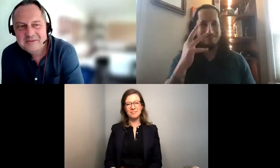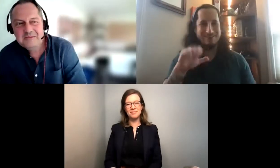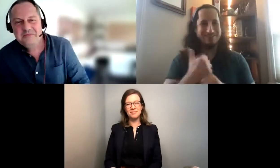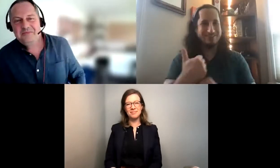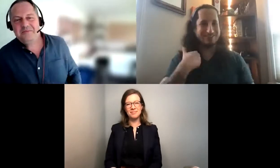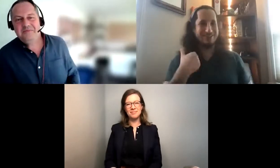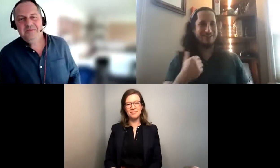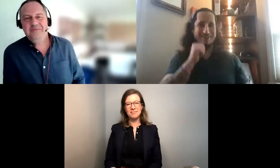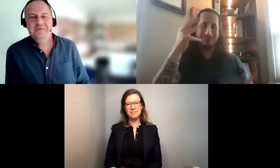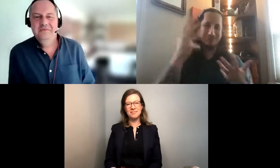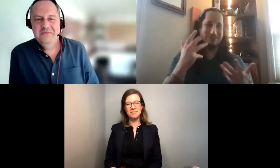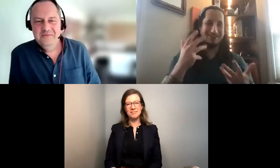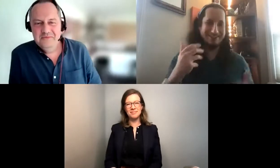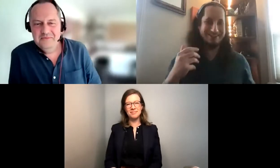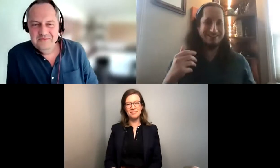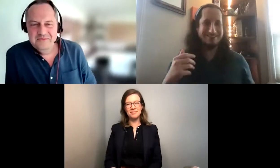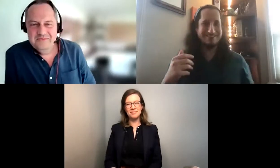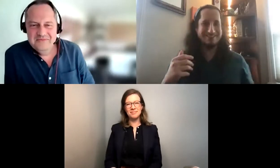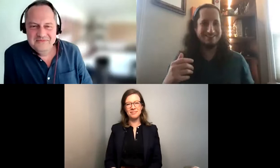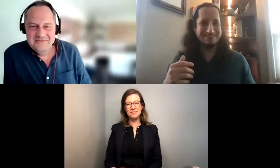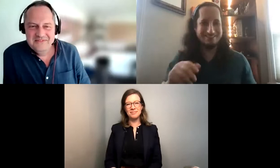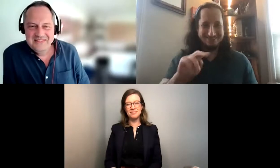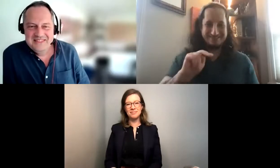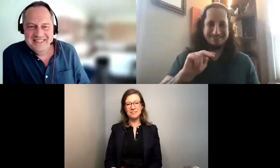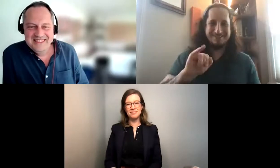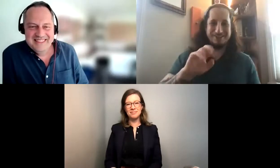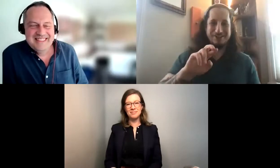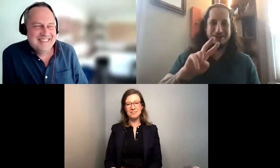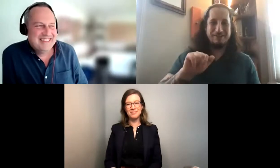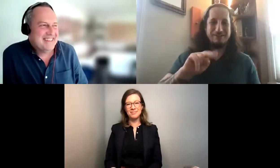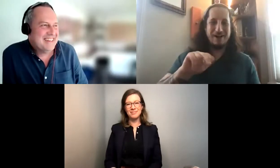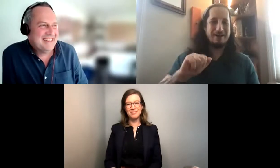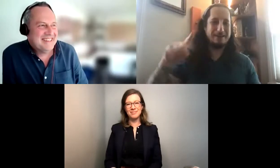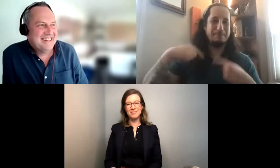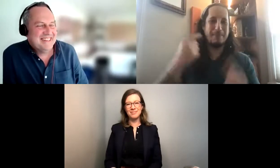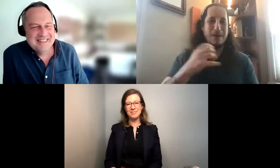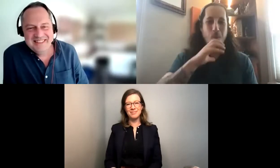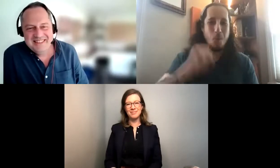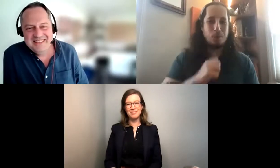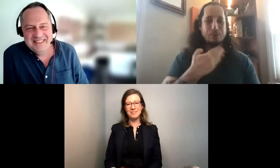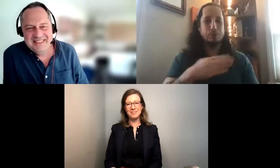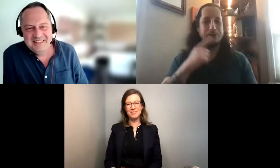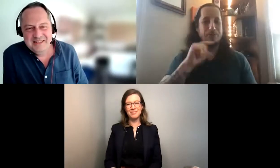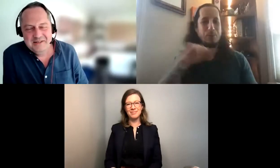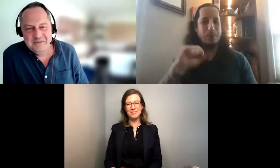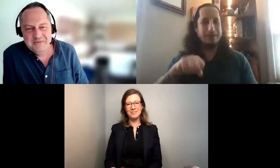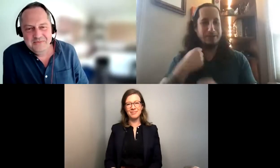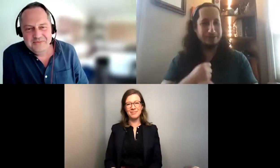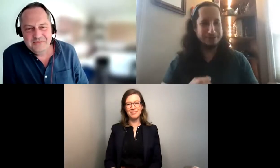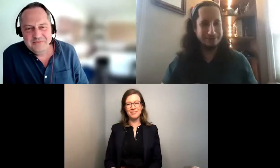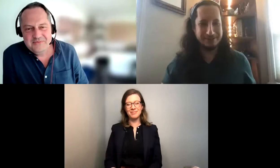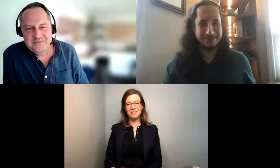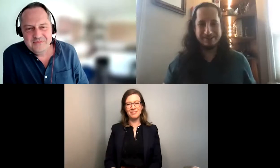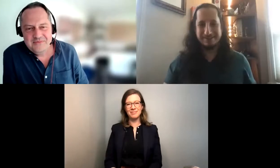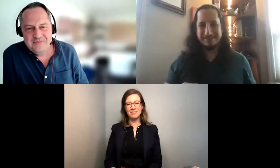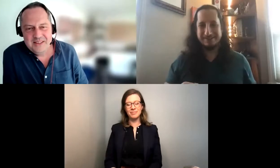Yeah. The 90s weren't 5 years ago, unfortunately, right? Yeah. Nirvana has actually